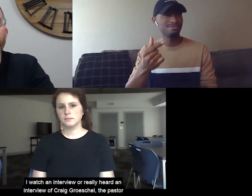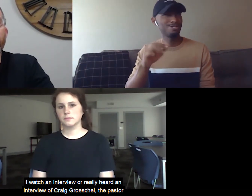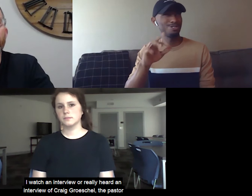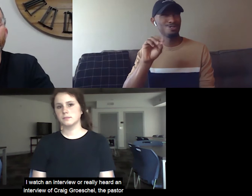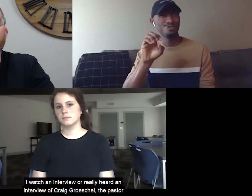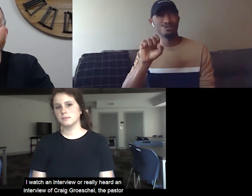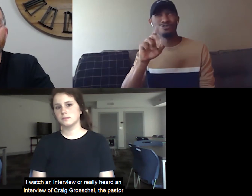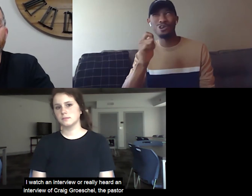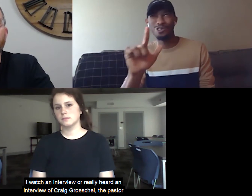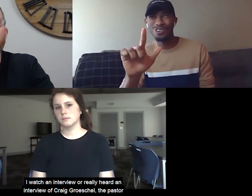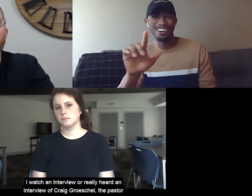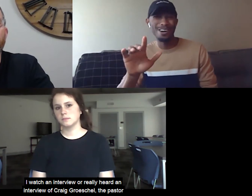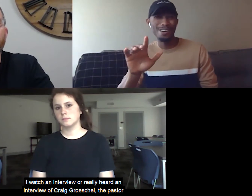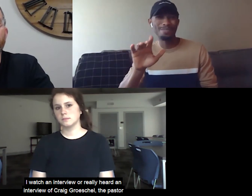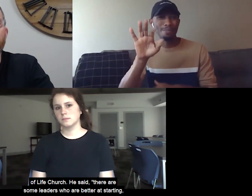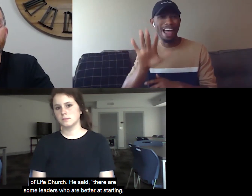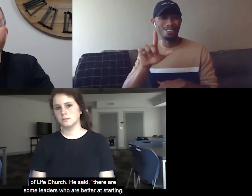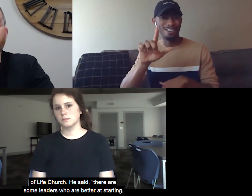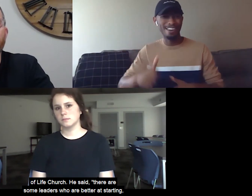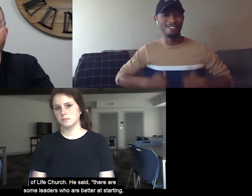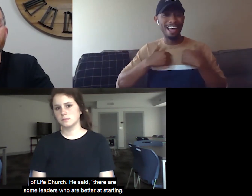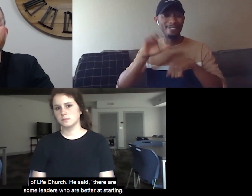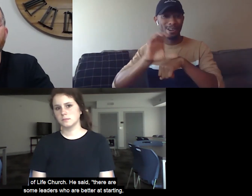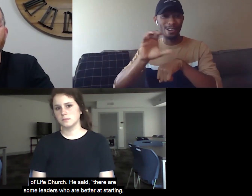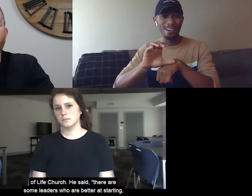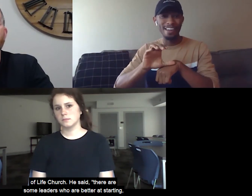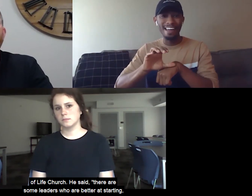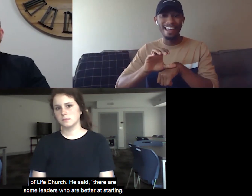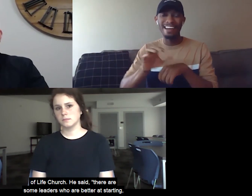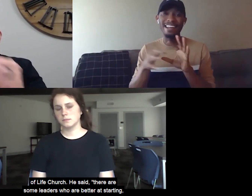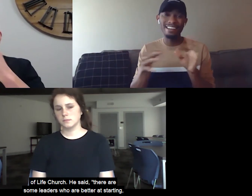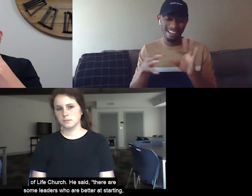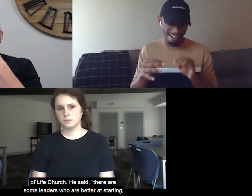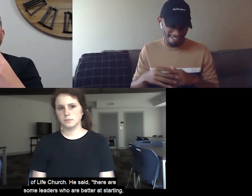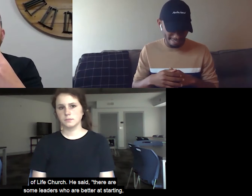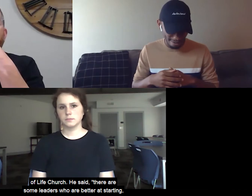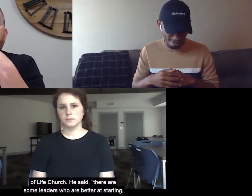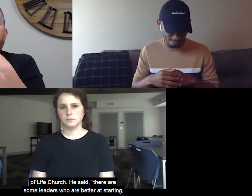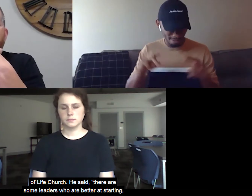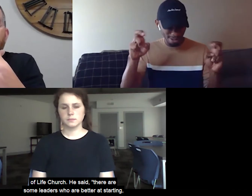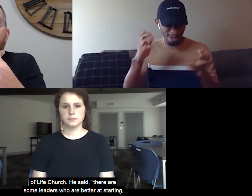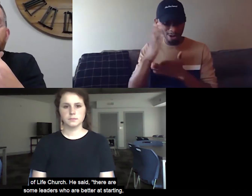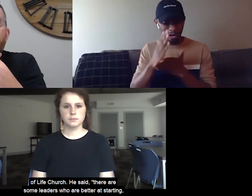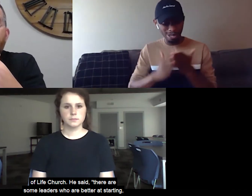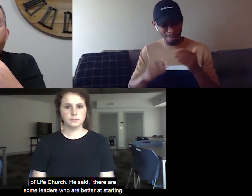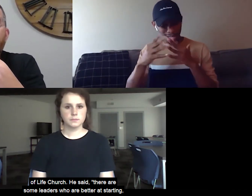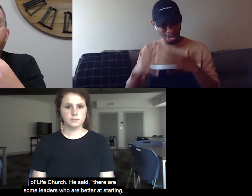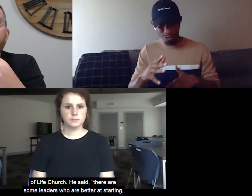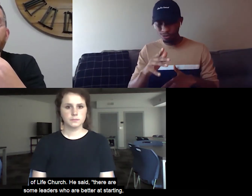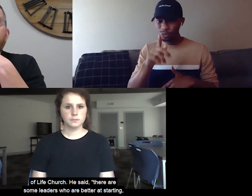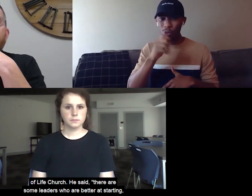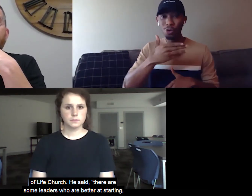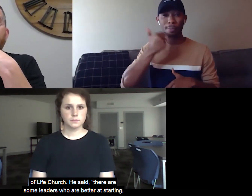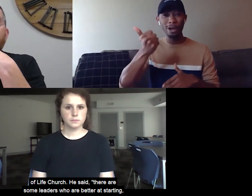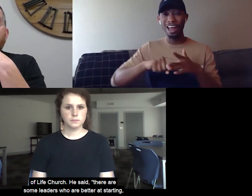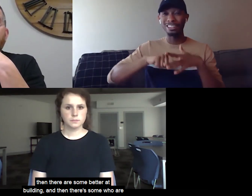Craig Groeschel, the pastor of Life Church, and he said there are some